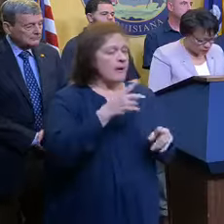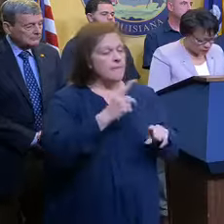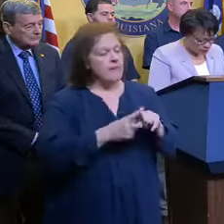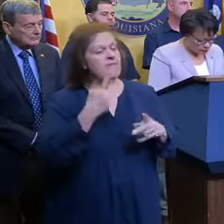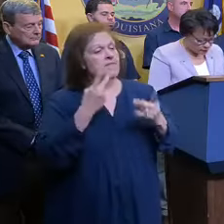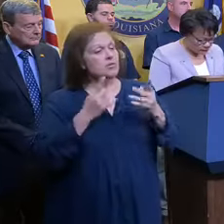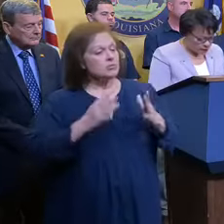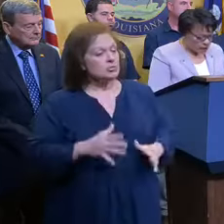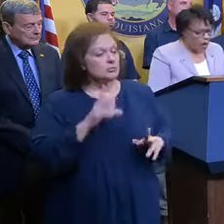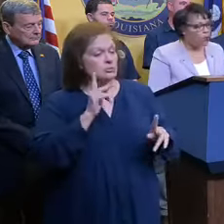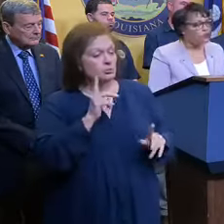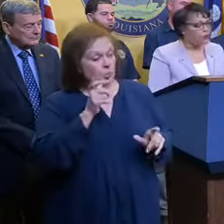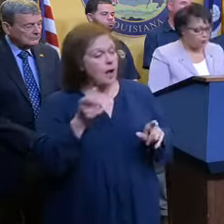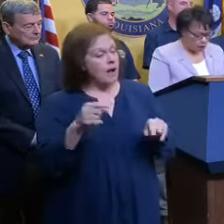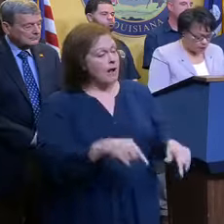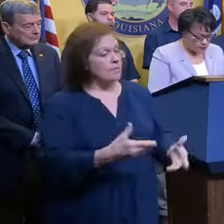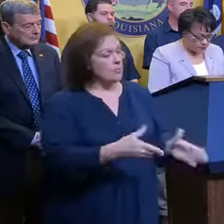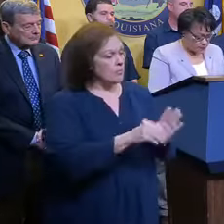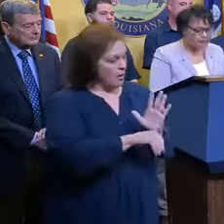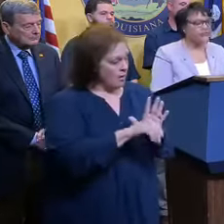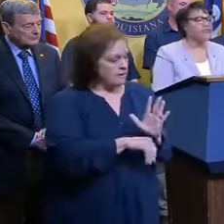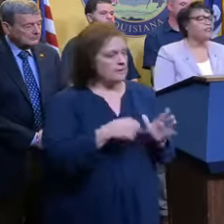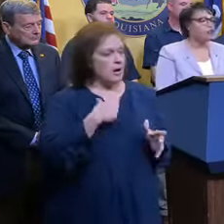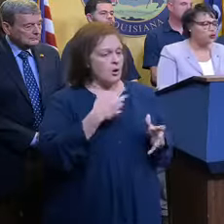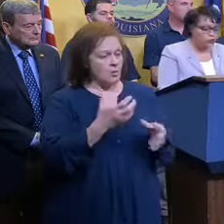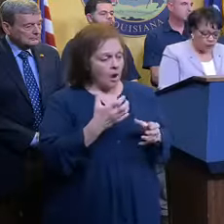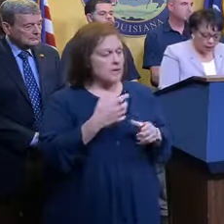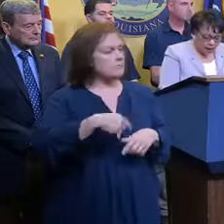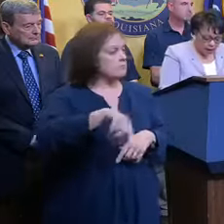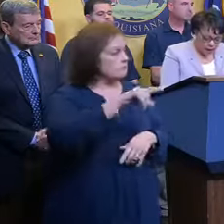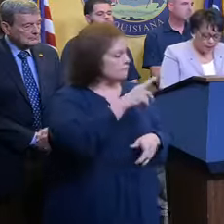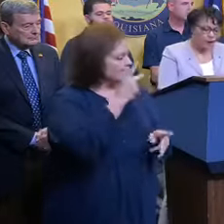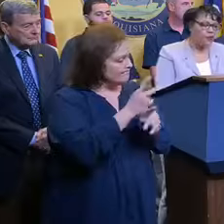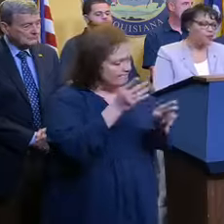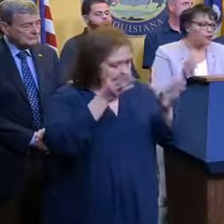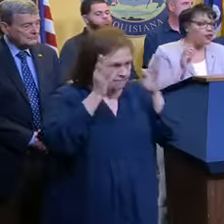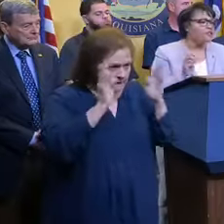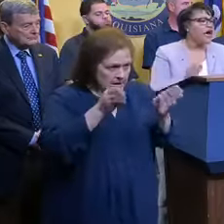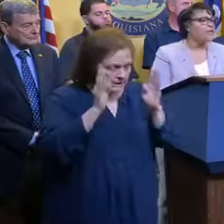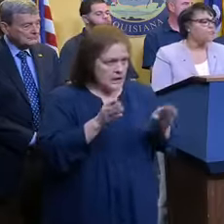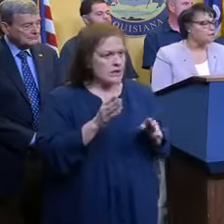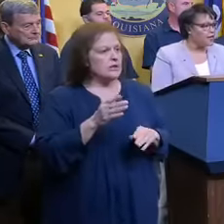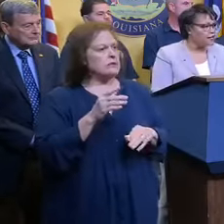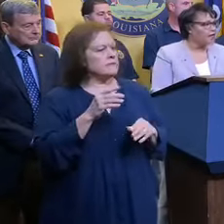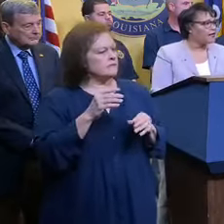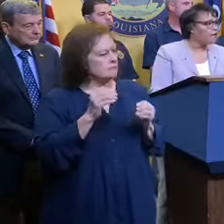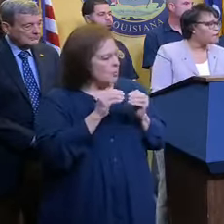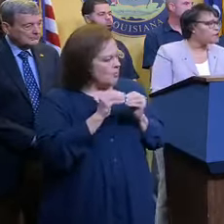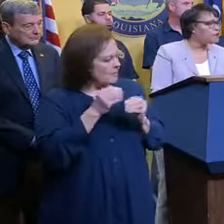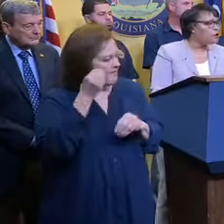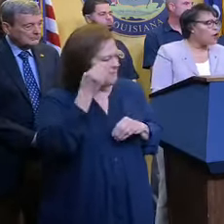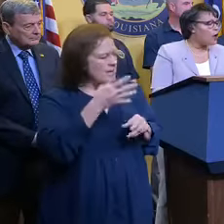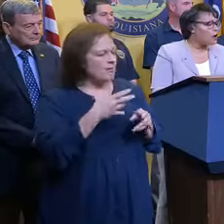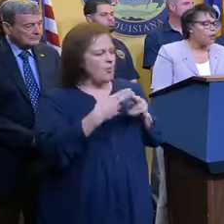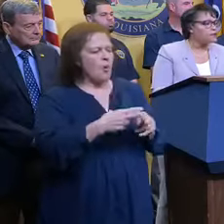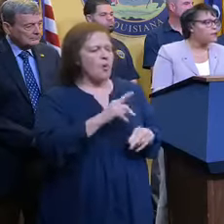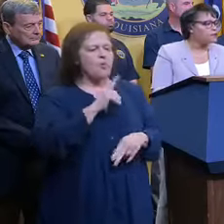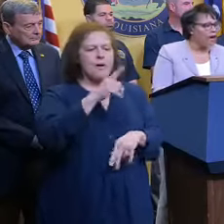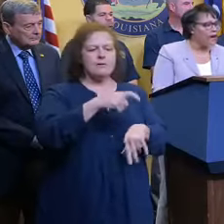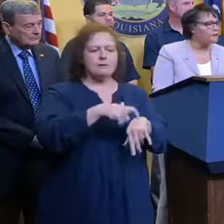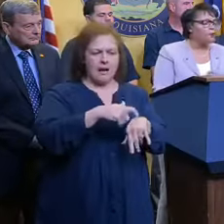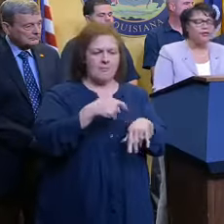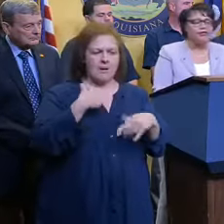city of New Orleans. I want to encourage the public to stay tuned for real-time information. I gave you this